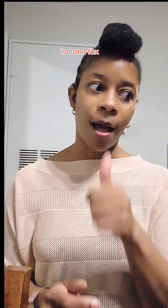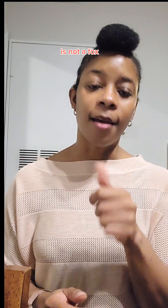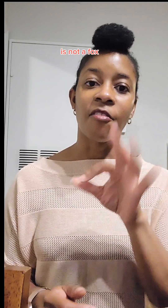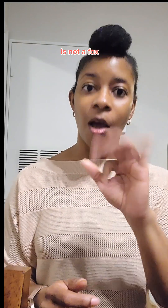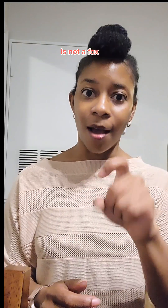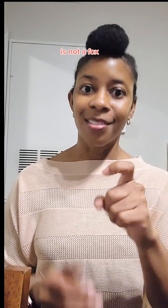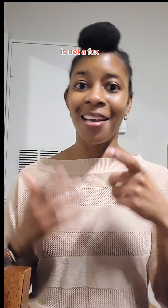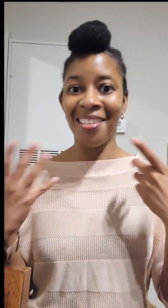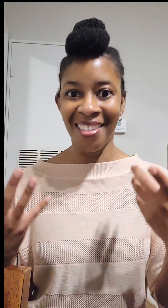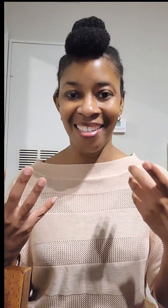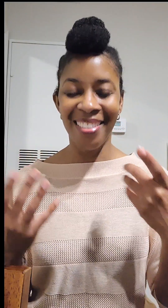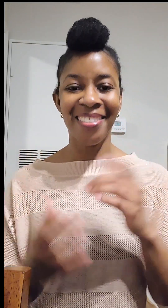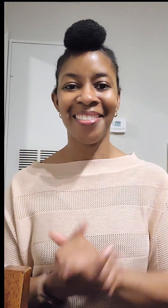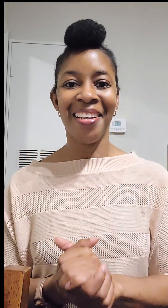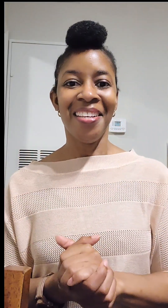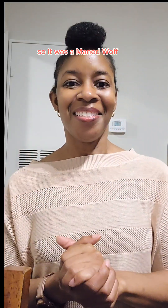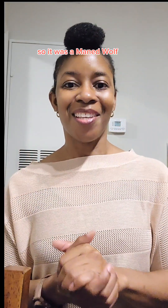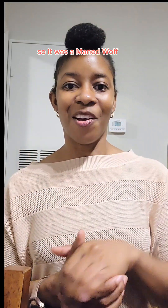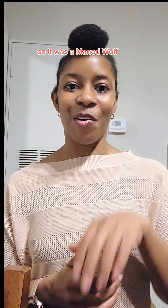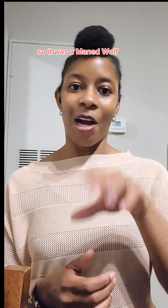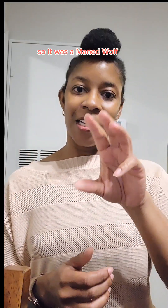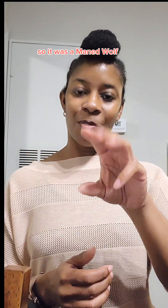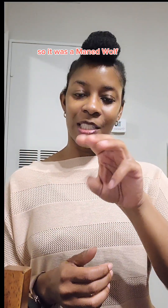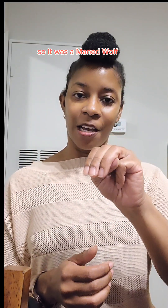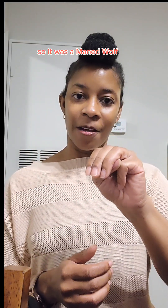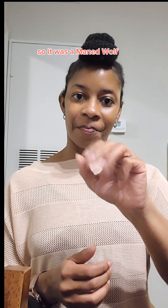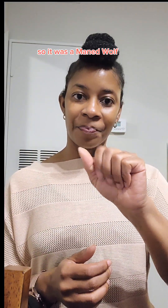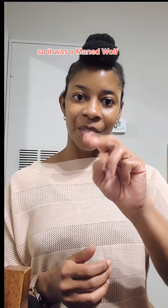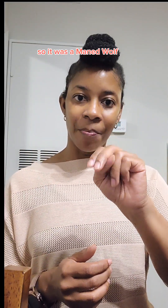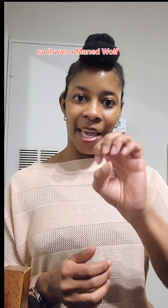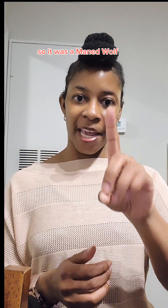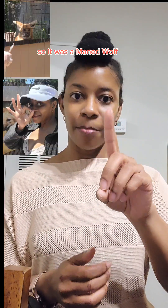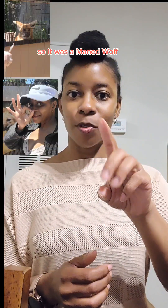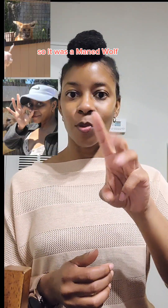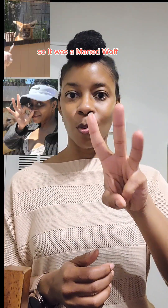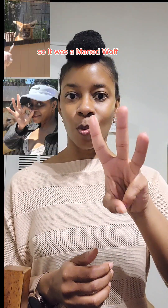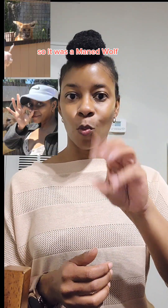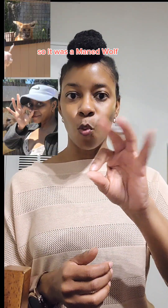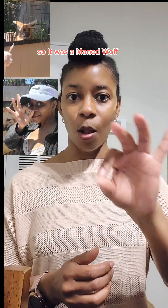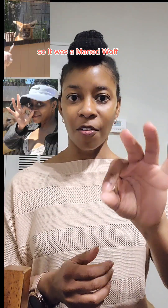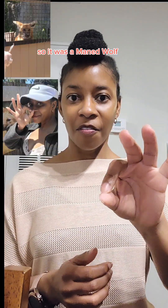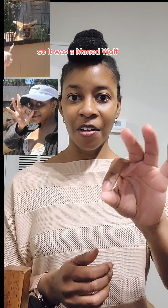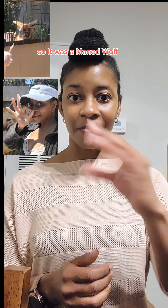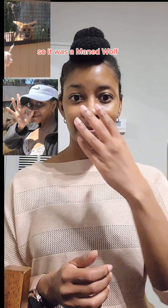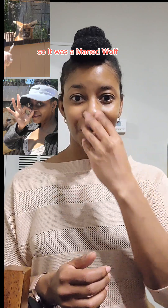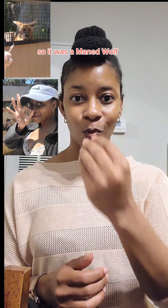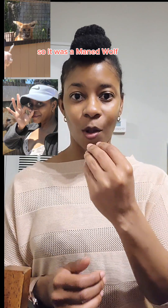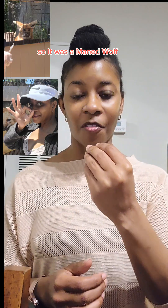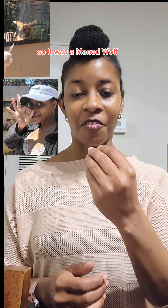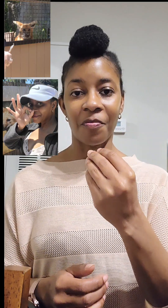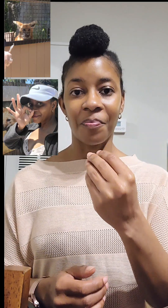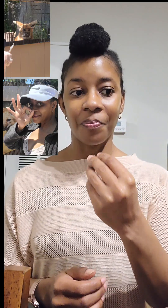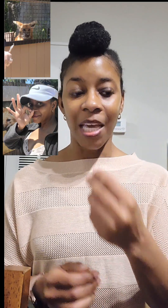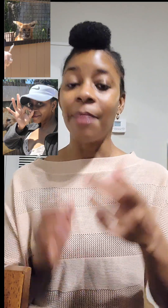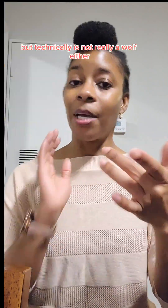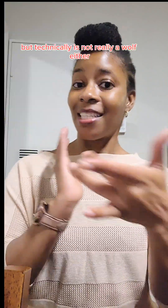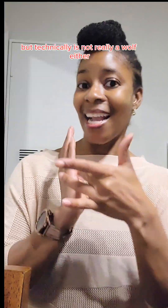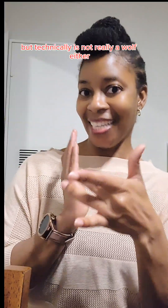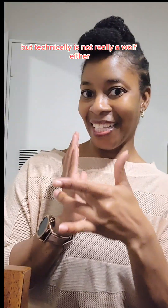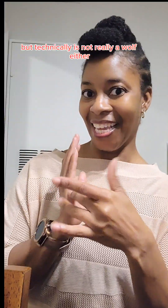a fox. So it was a maned wolf, but technically it's